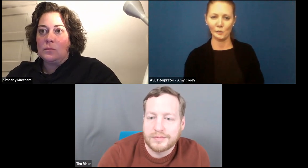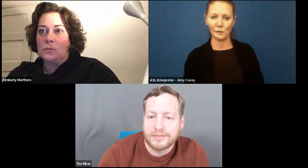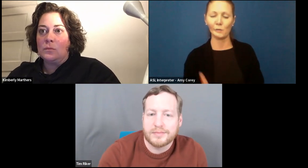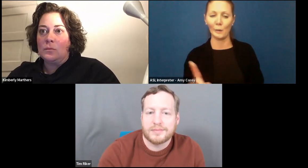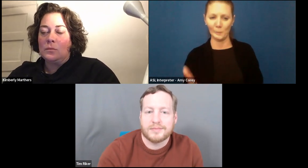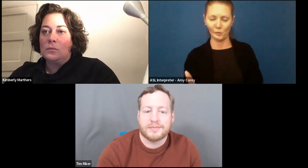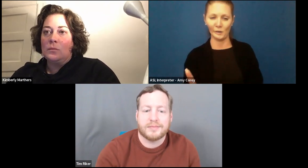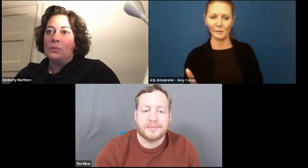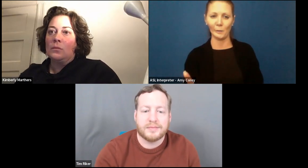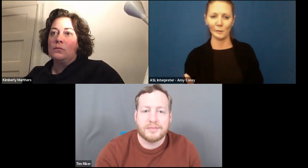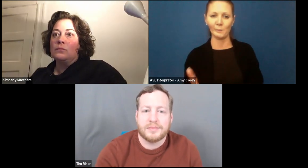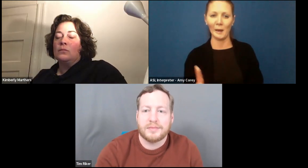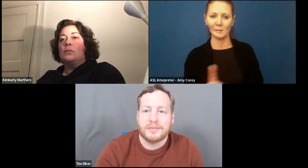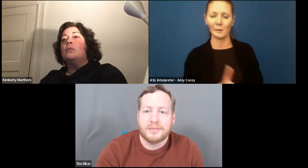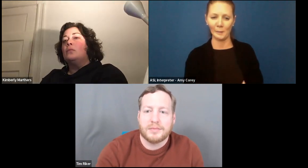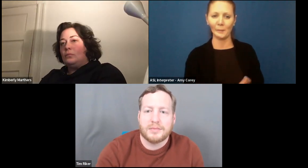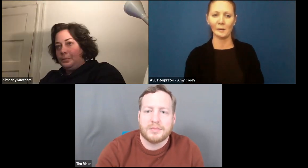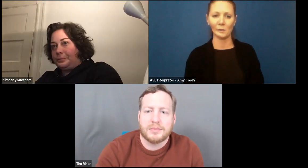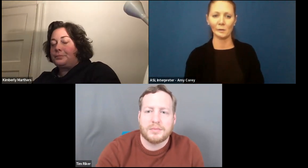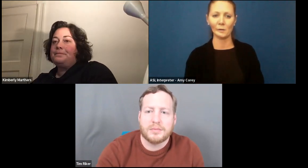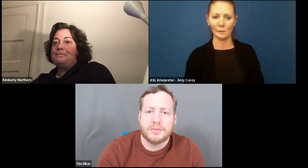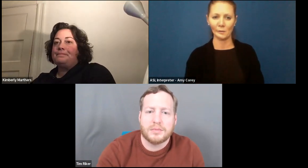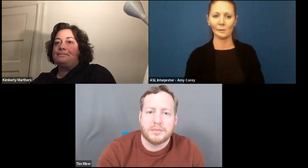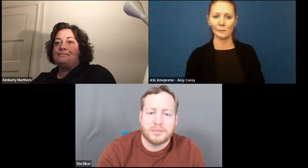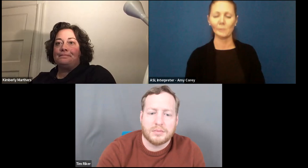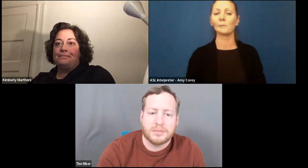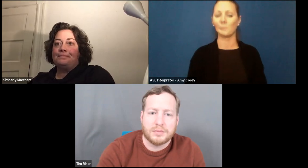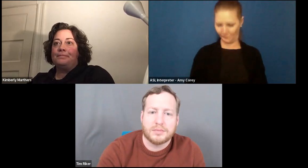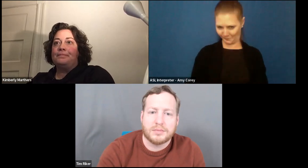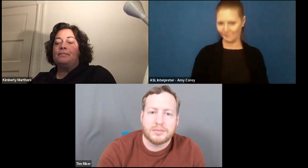my motion. So I'm motioning that we pass that amendment.